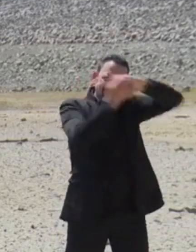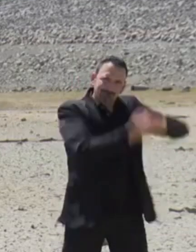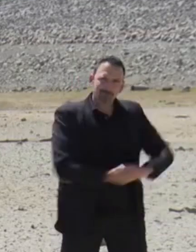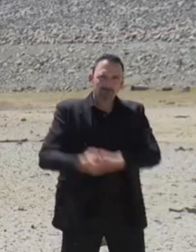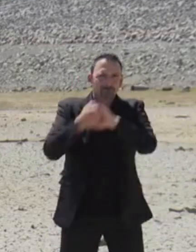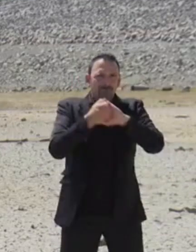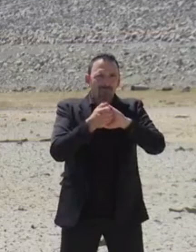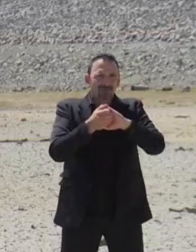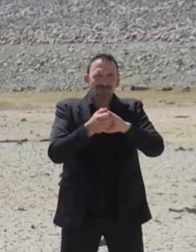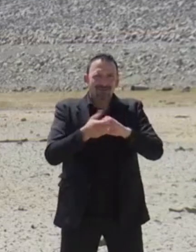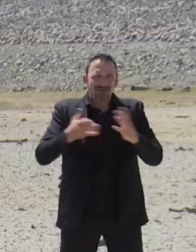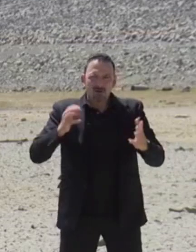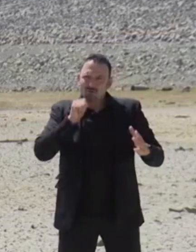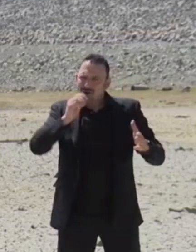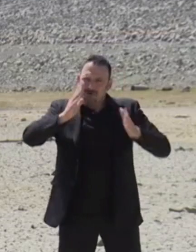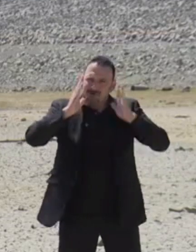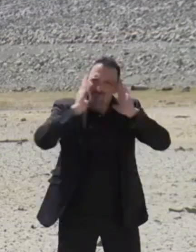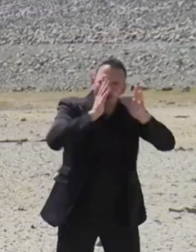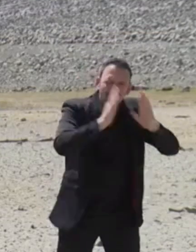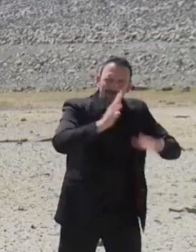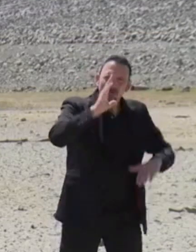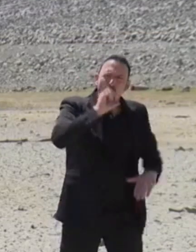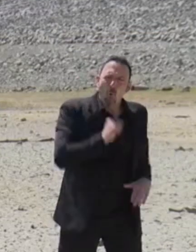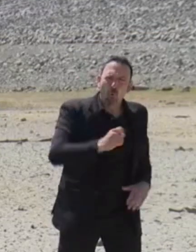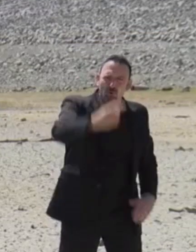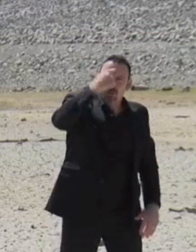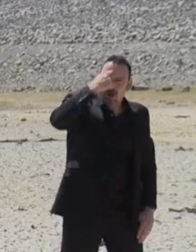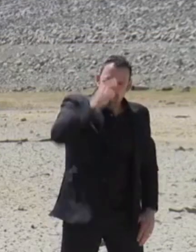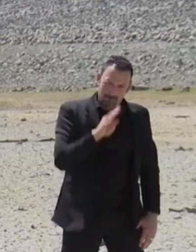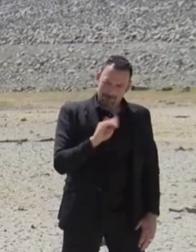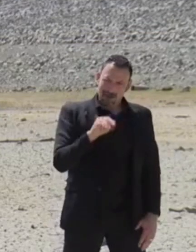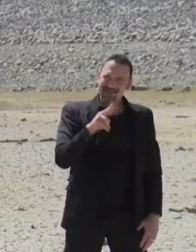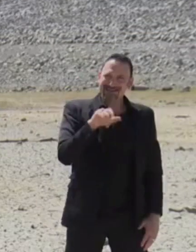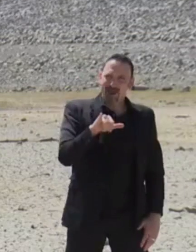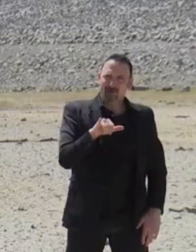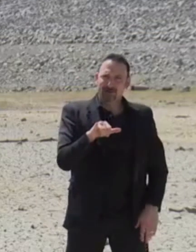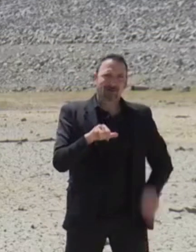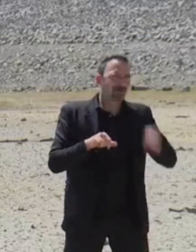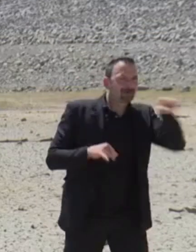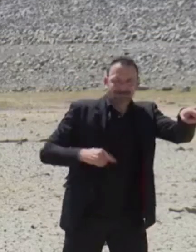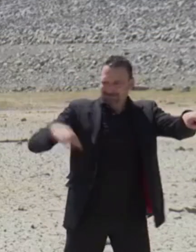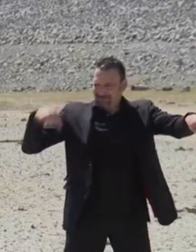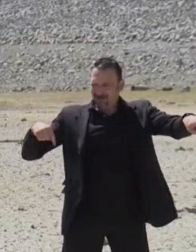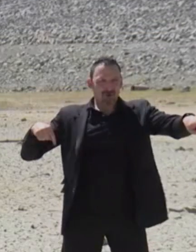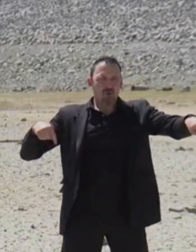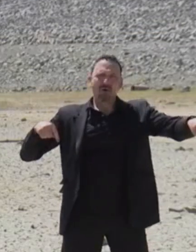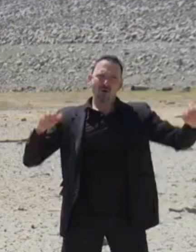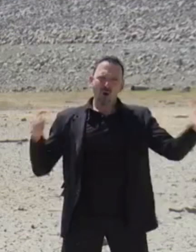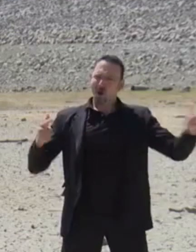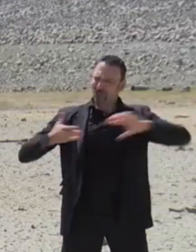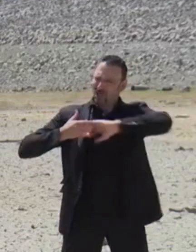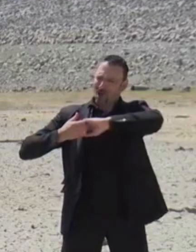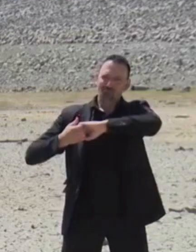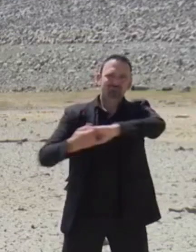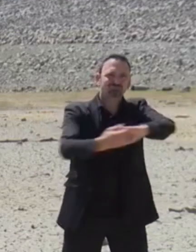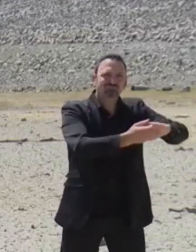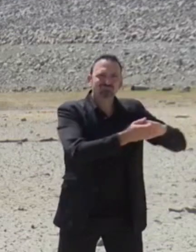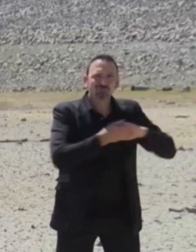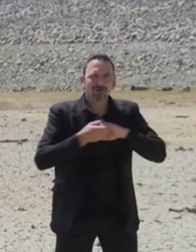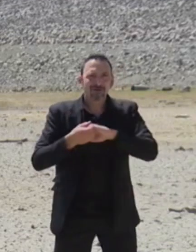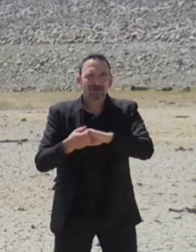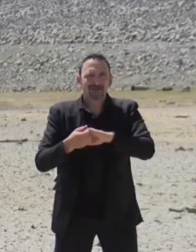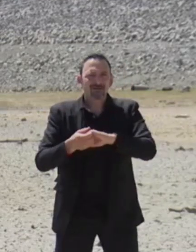binaries. And we got to get out of that mindset. That's why we're pursuing voluntary agreements in this state. Won't bore you with what that is, but it's